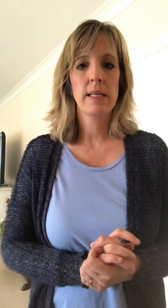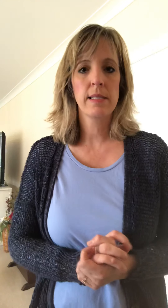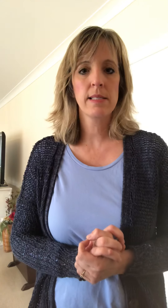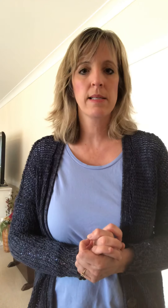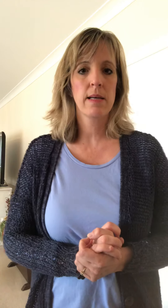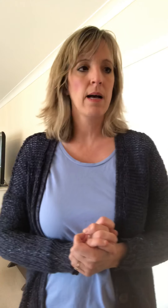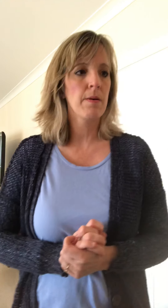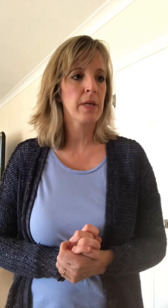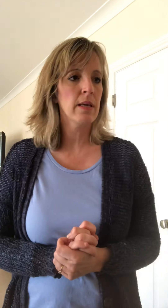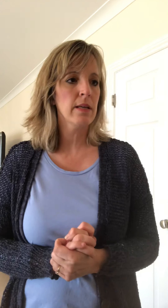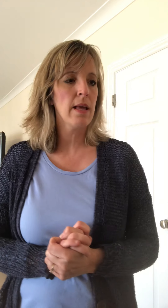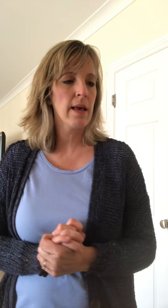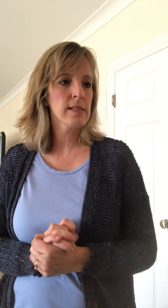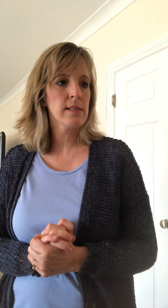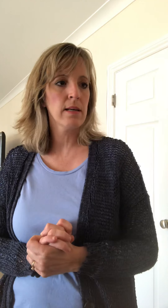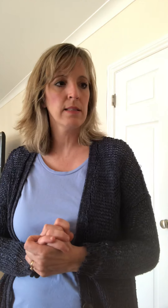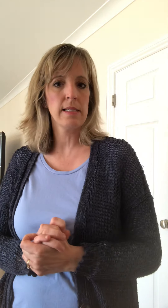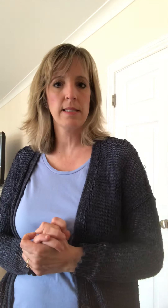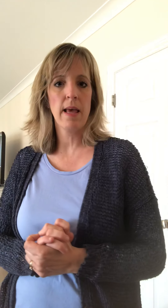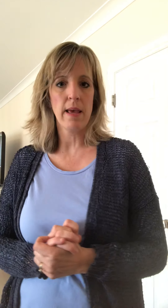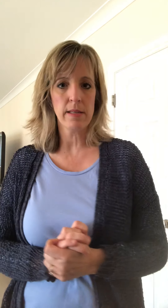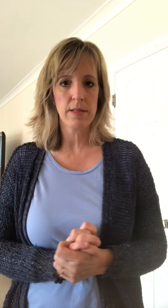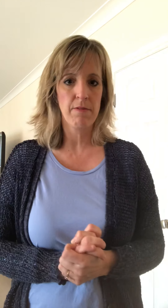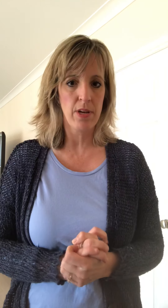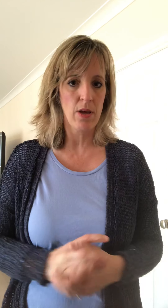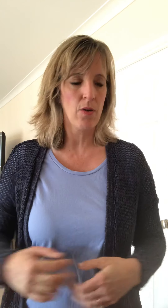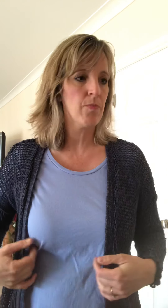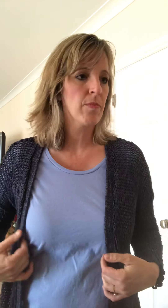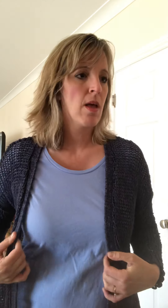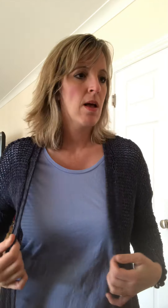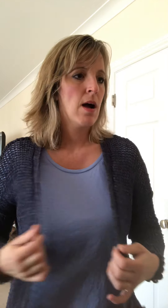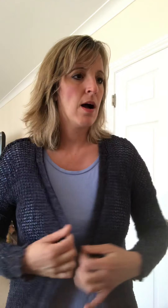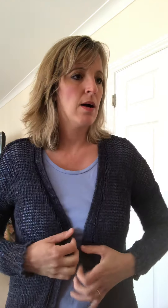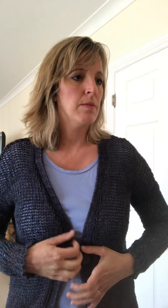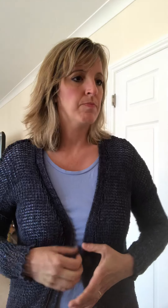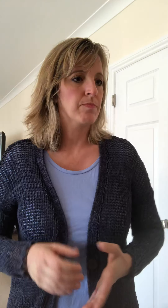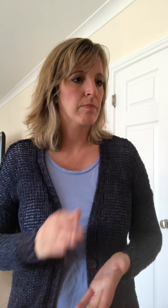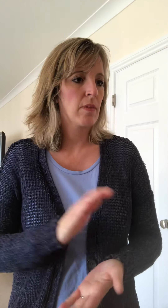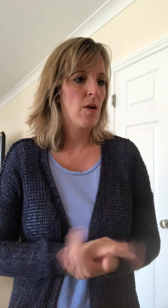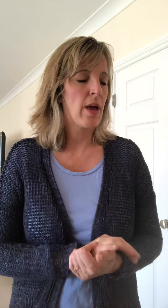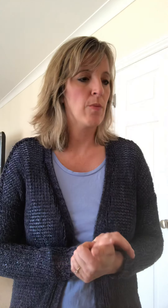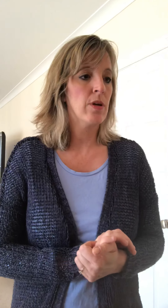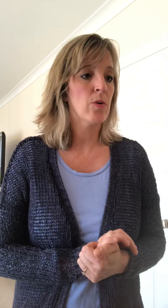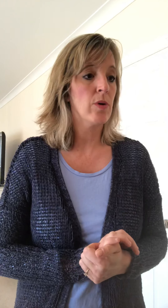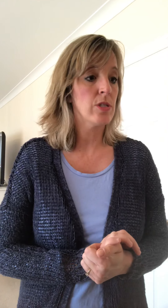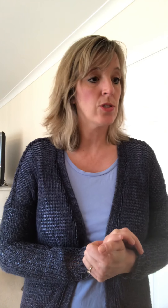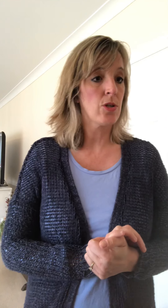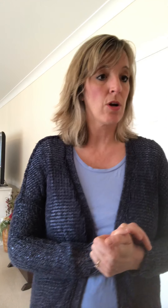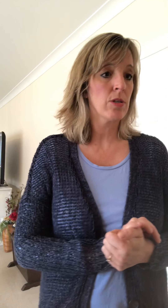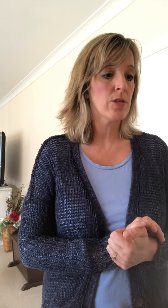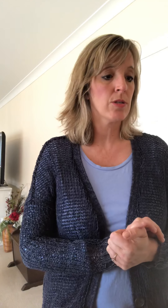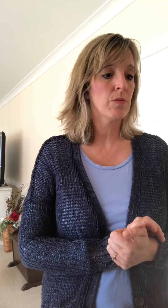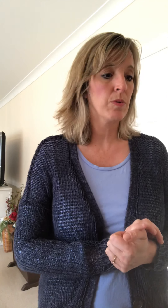This is the Keene ASL Lesson 8 video. Okay, we are going to start